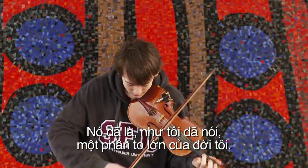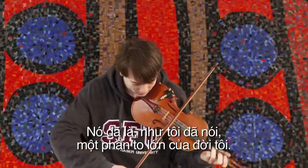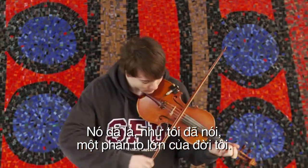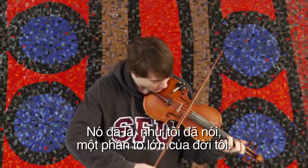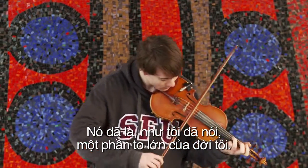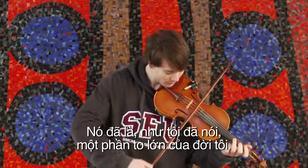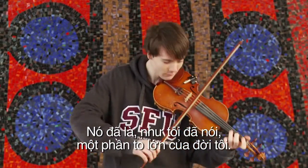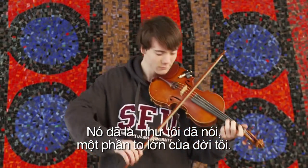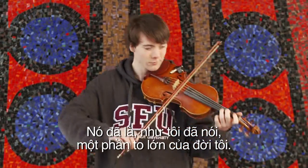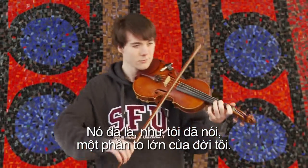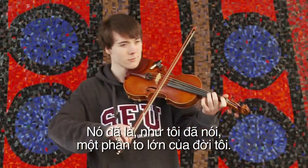I said, a huge part of my life.